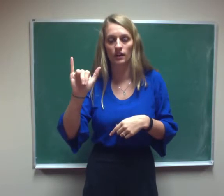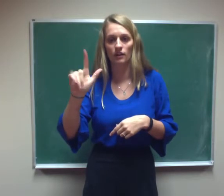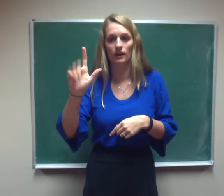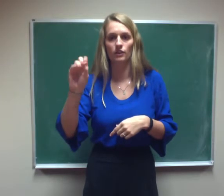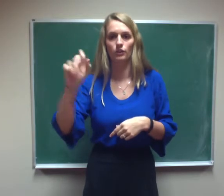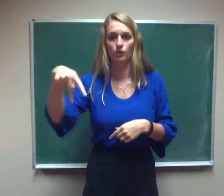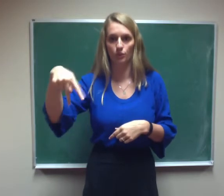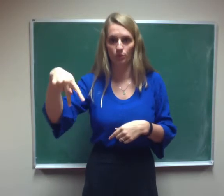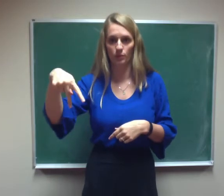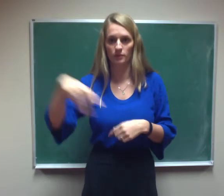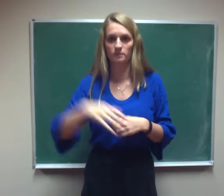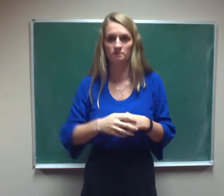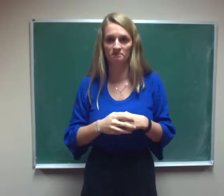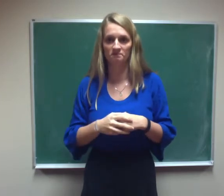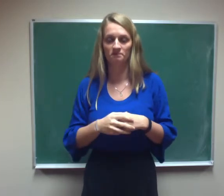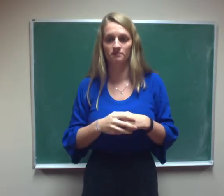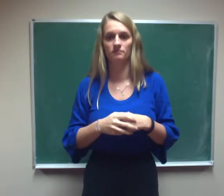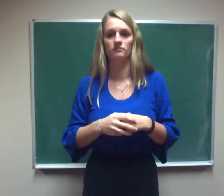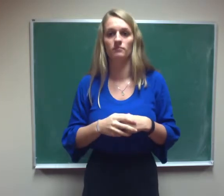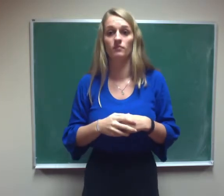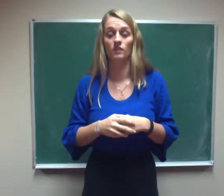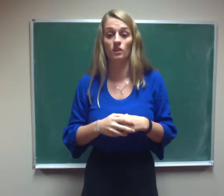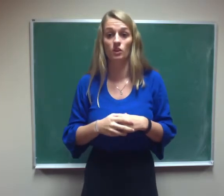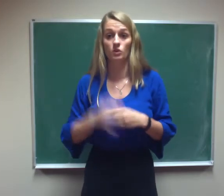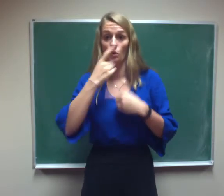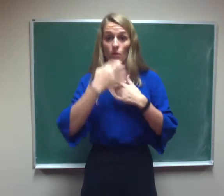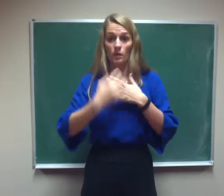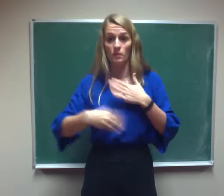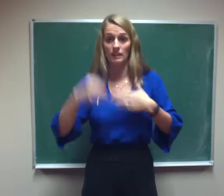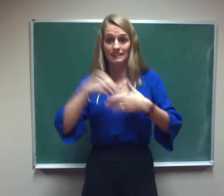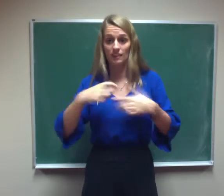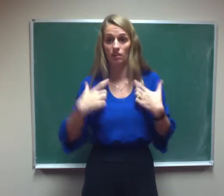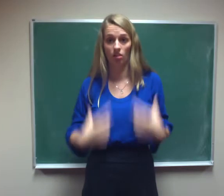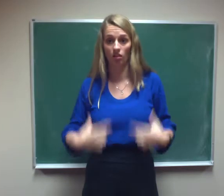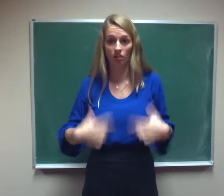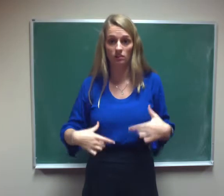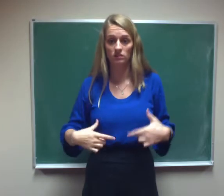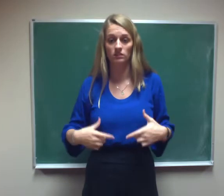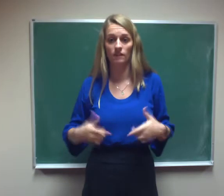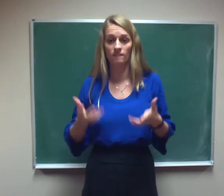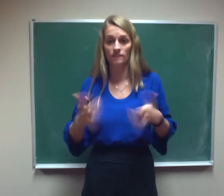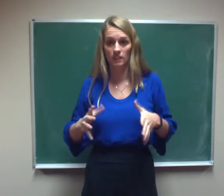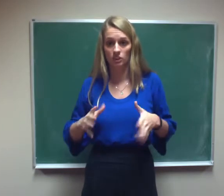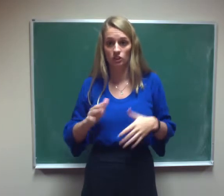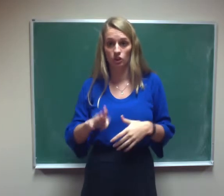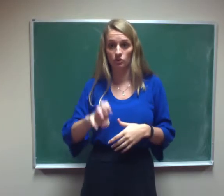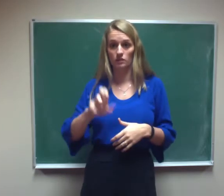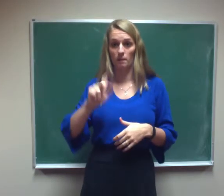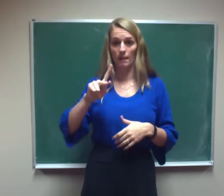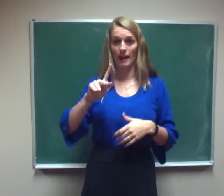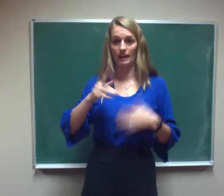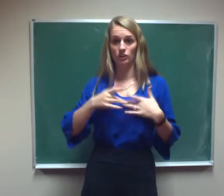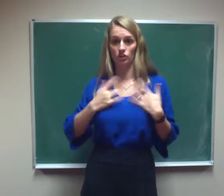body. After blood spends a few moments in the lungs, it returns to the heart, except on the left